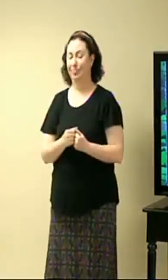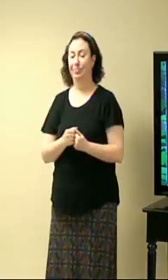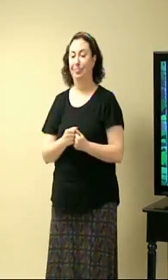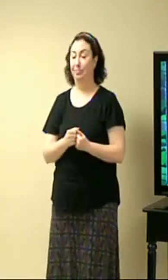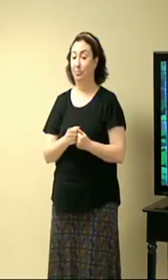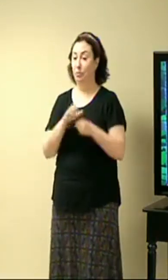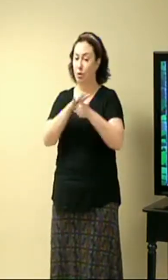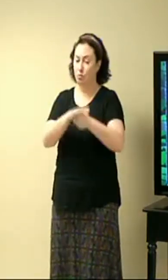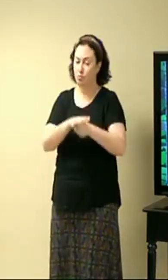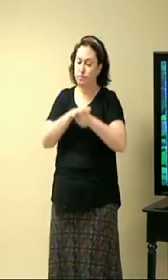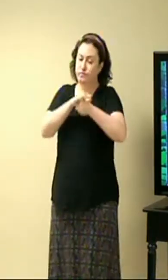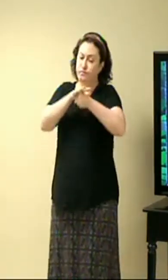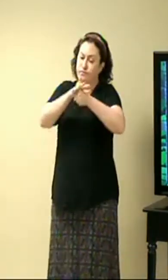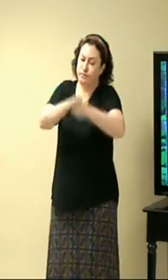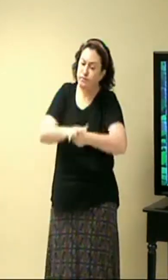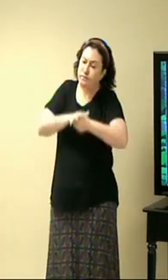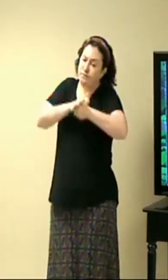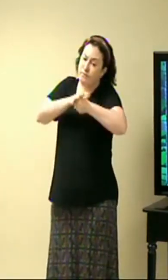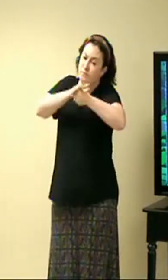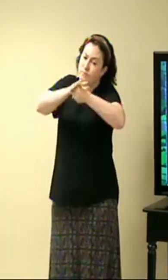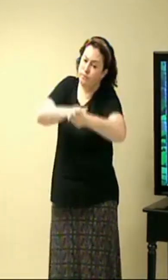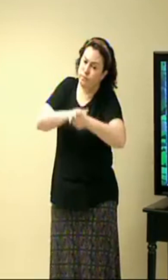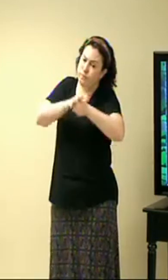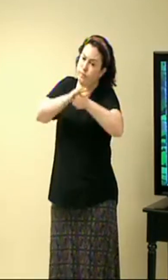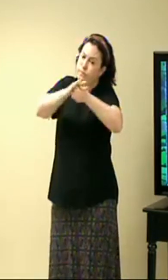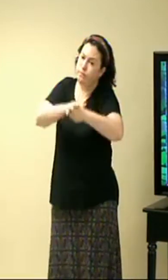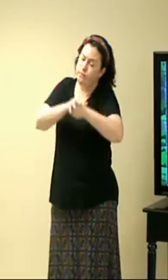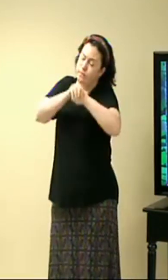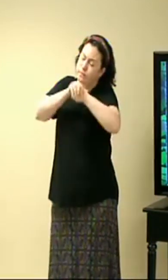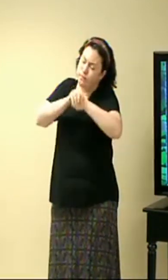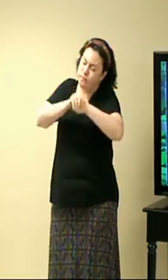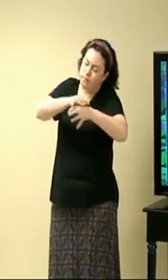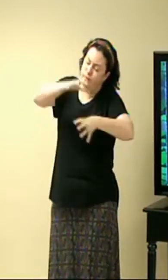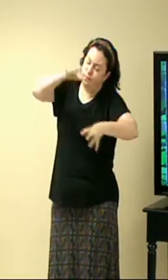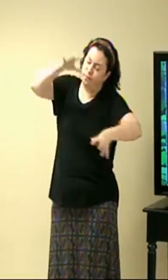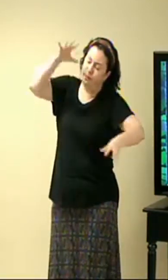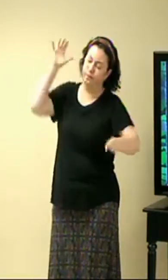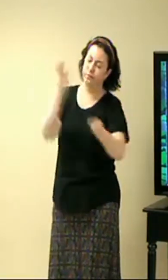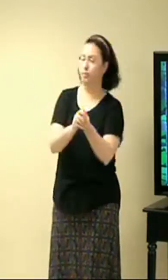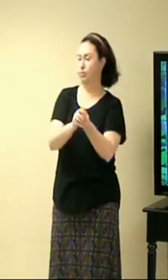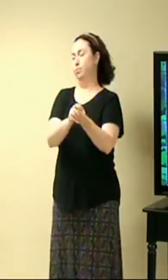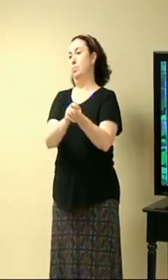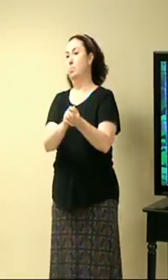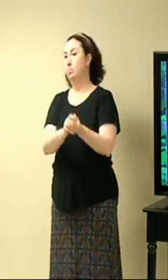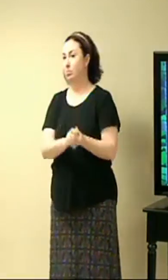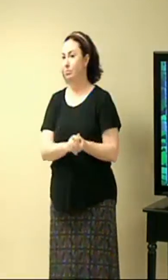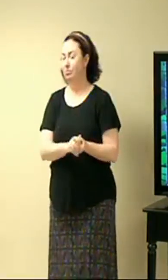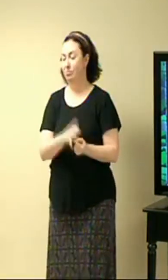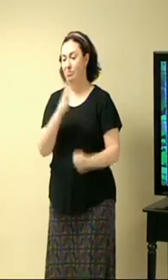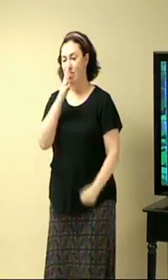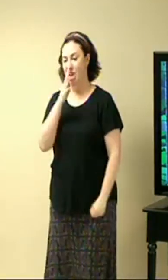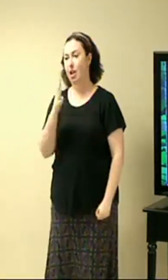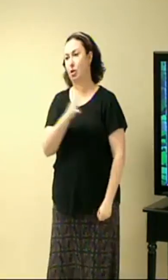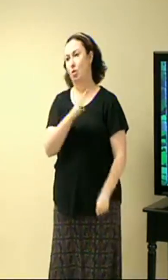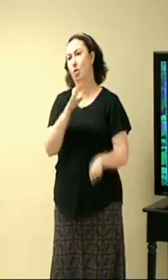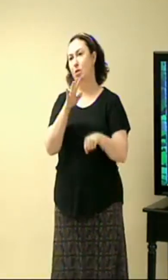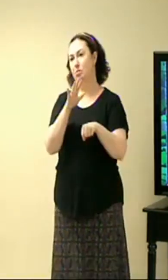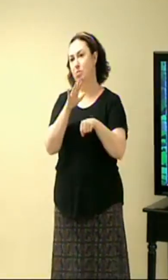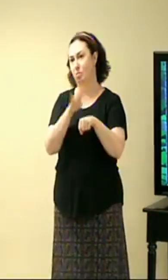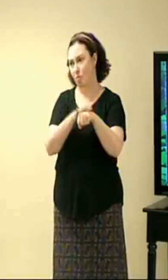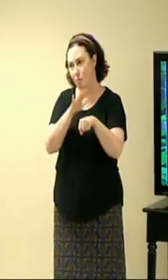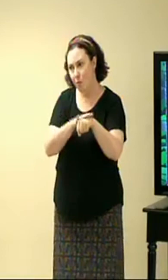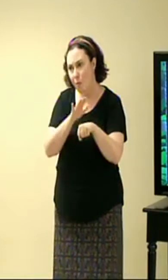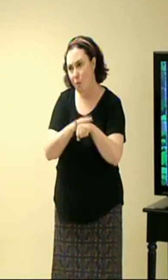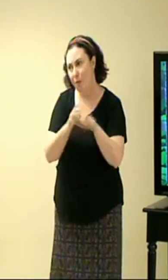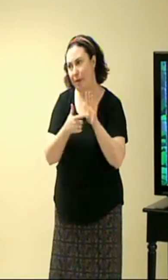and more and more, everything exploded. The leaders decided to ignore the warning signs. And